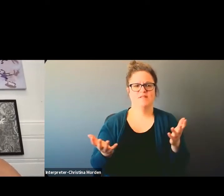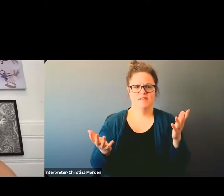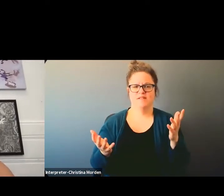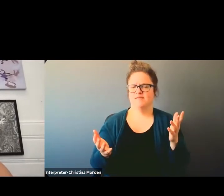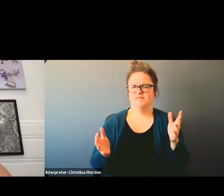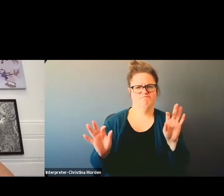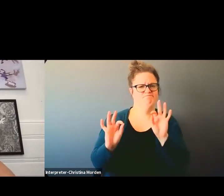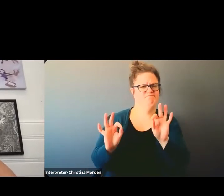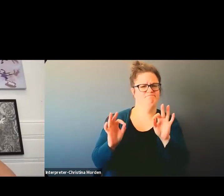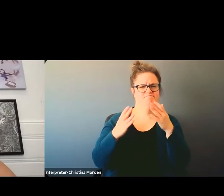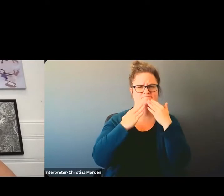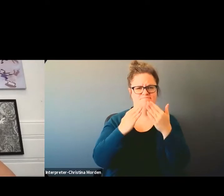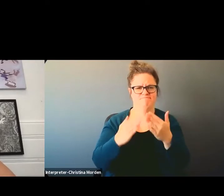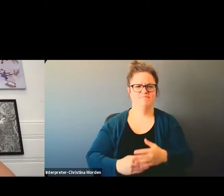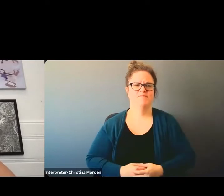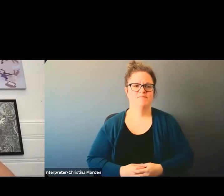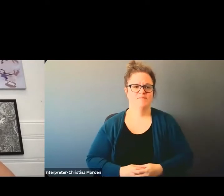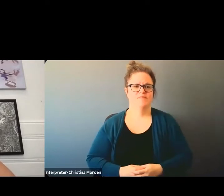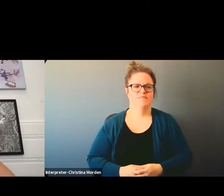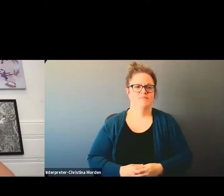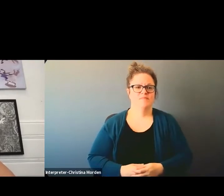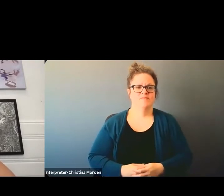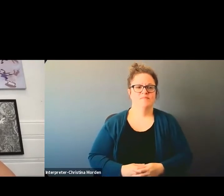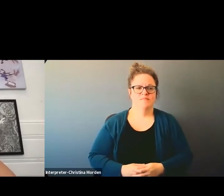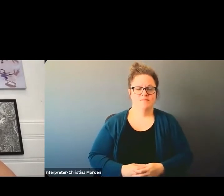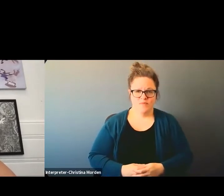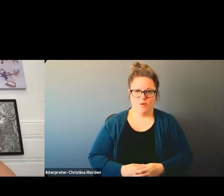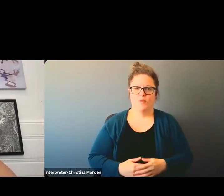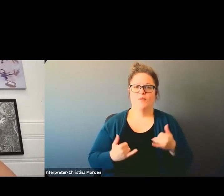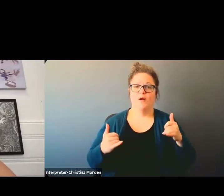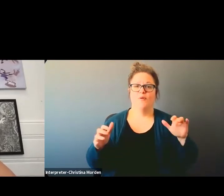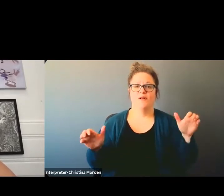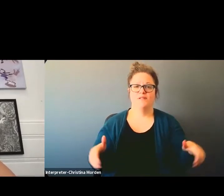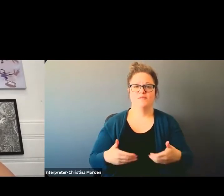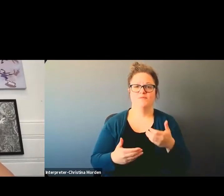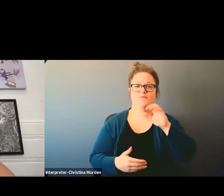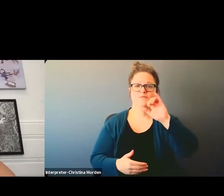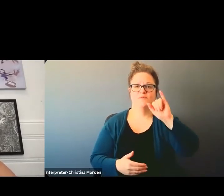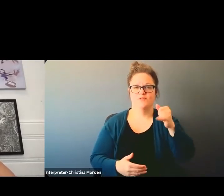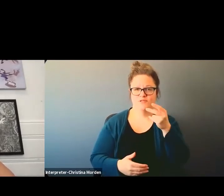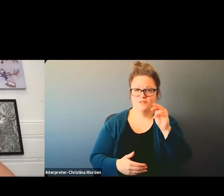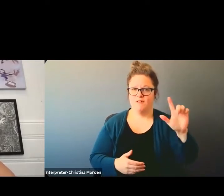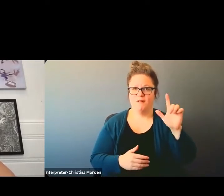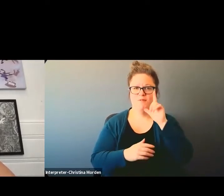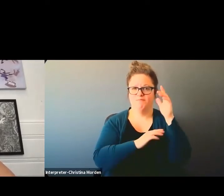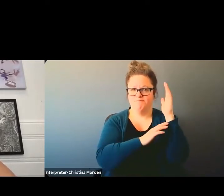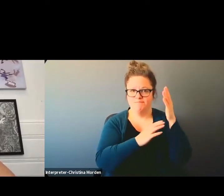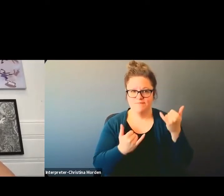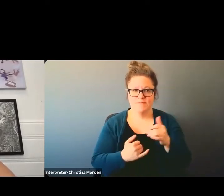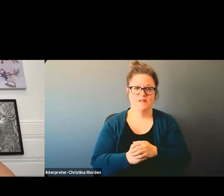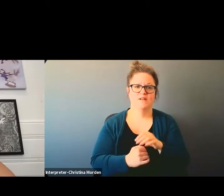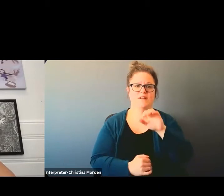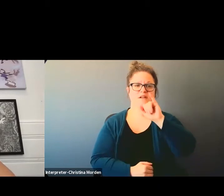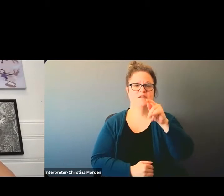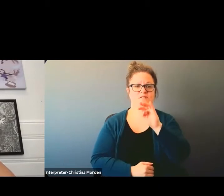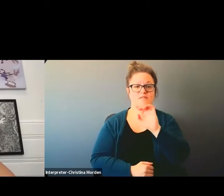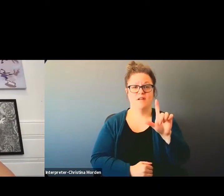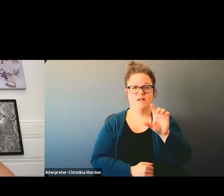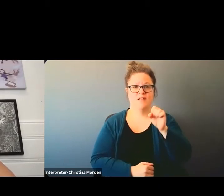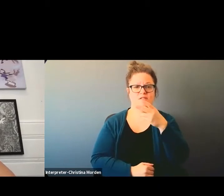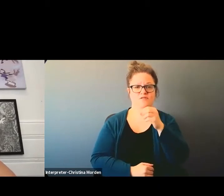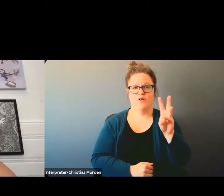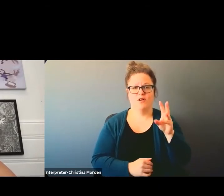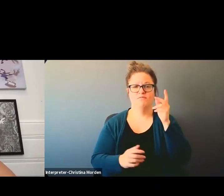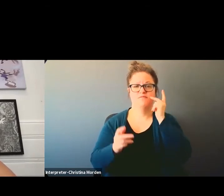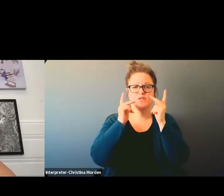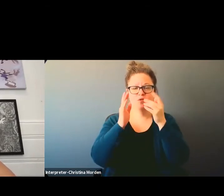superb. So with that, I will introduce Jenel, who is leading today's discussion. Jenel Shaw is a visual artist and